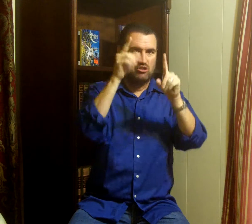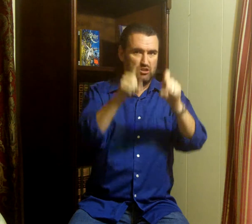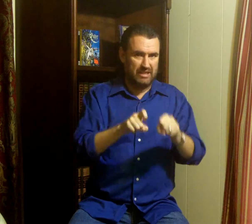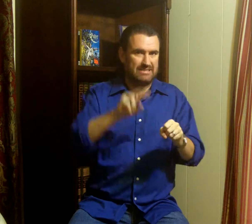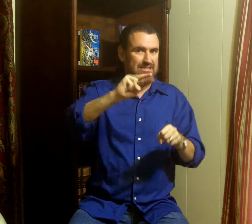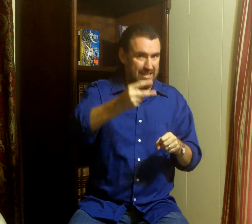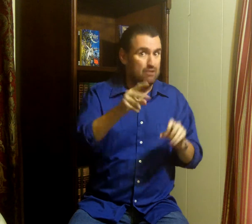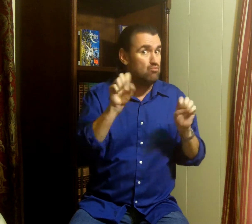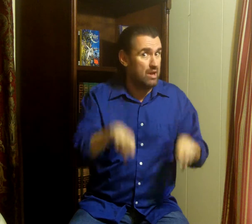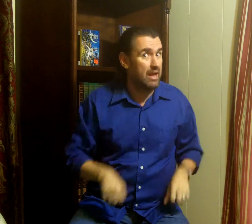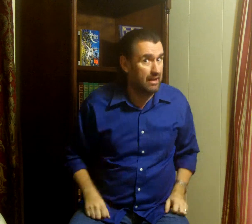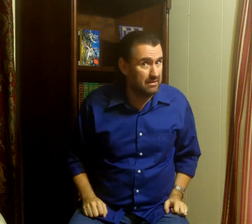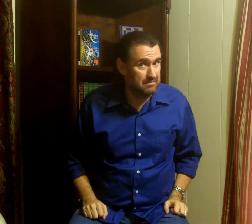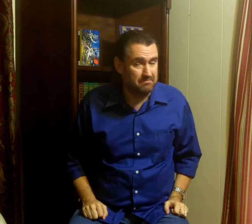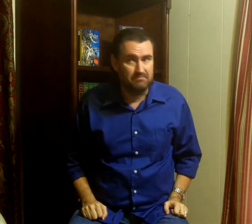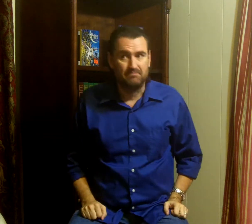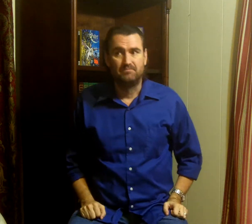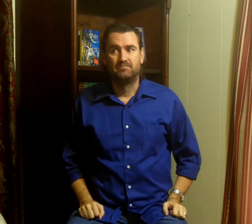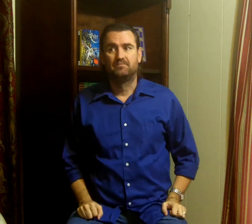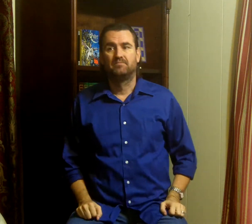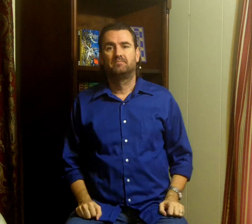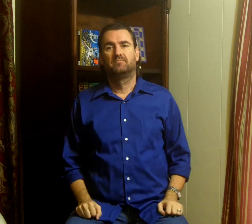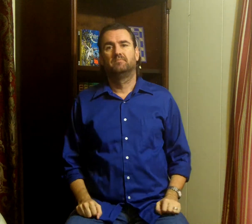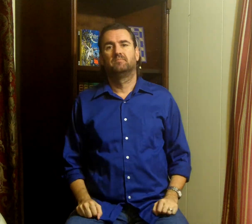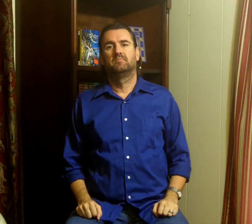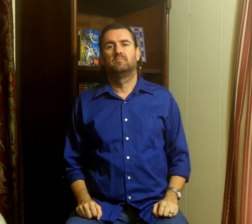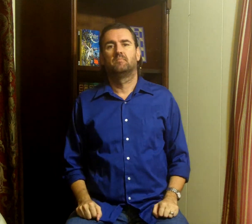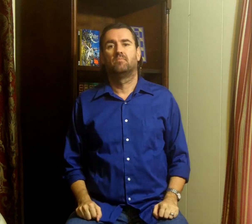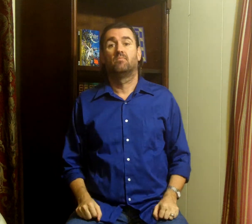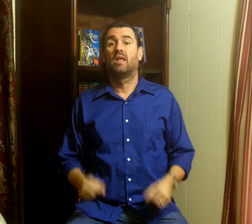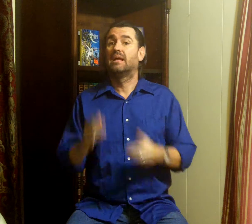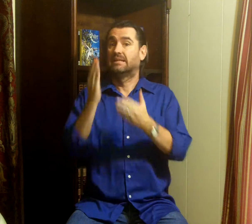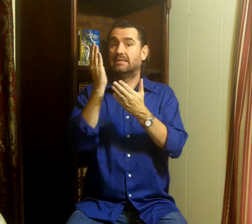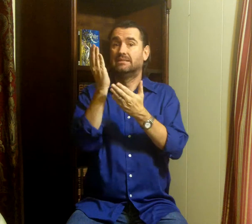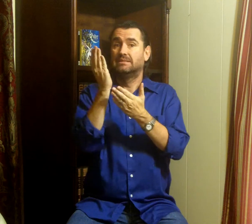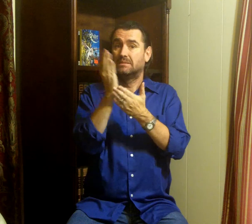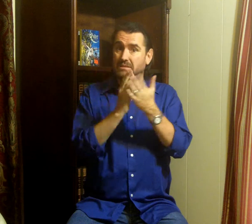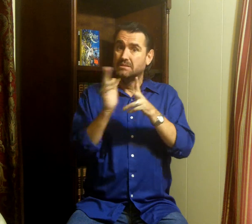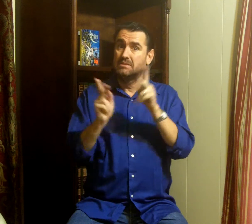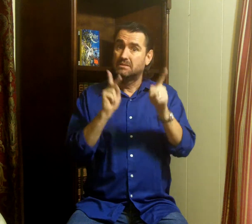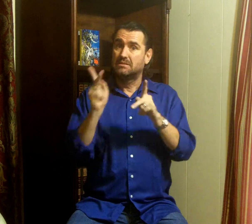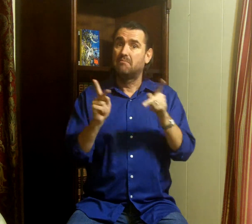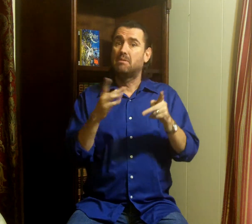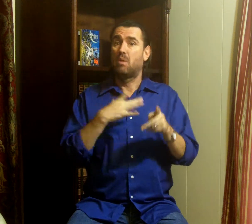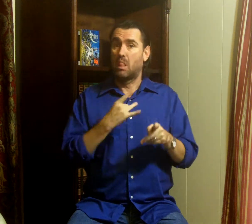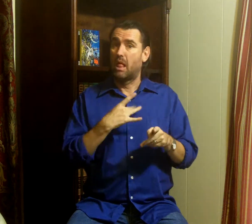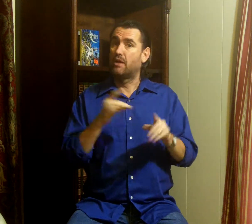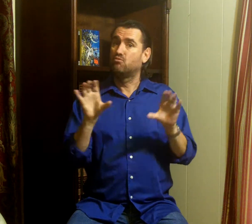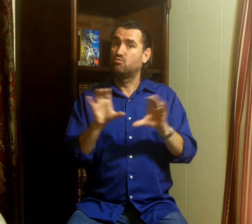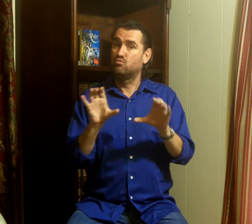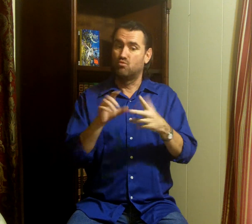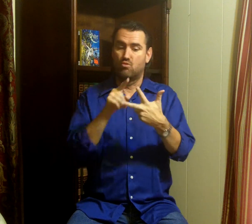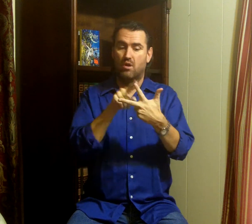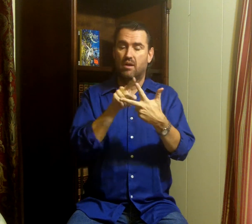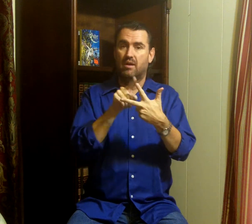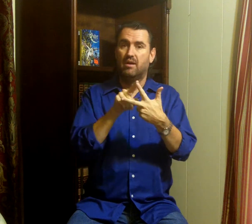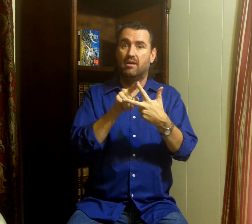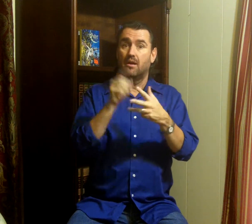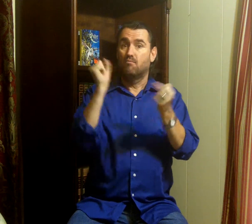do the performance first, then do the knowledge. And some people do that because if they don't pass the performance test first, they don't want to